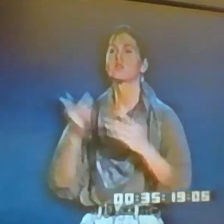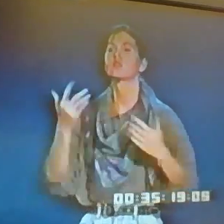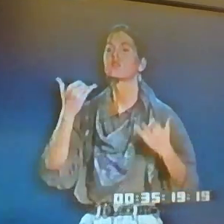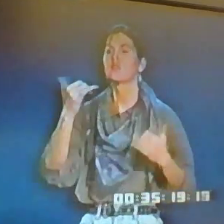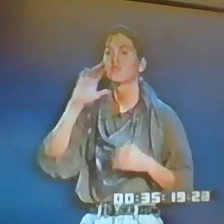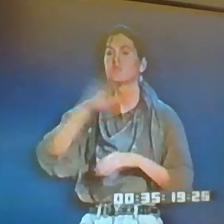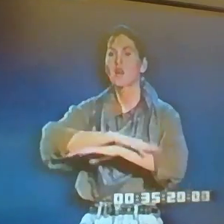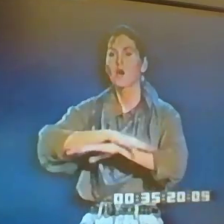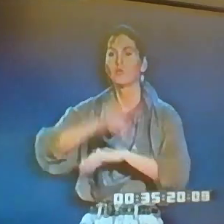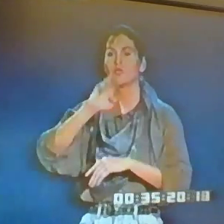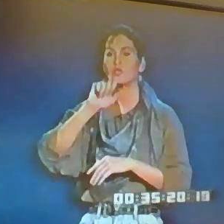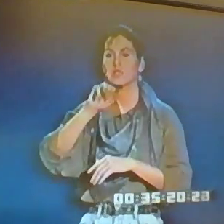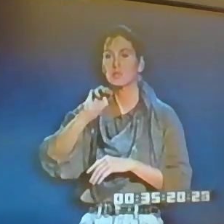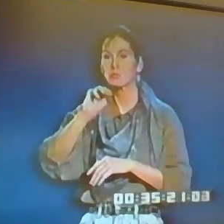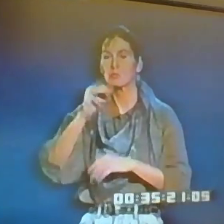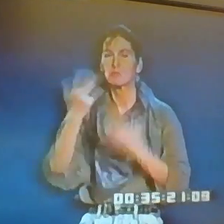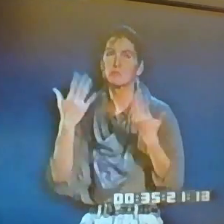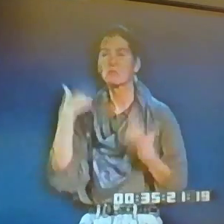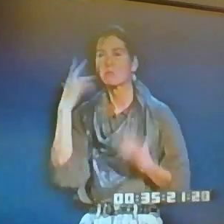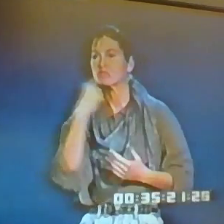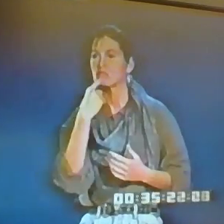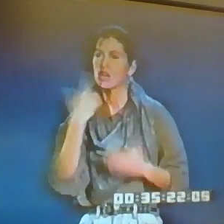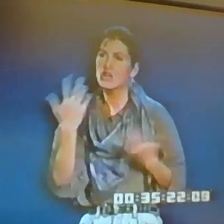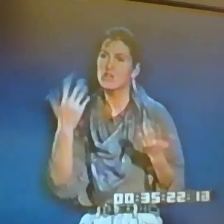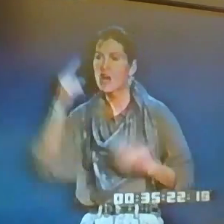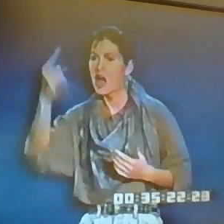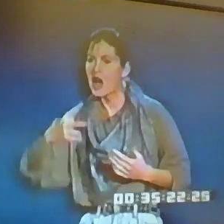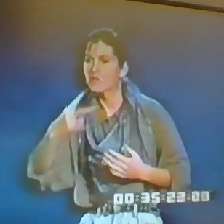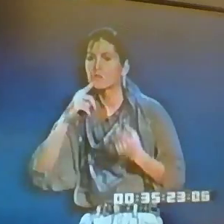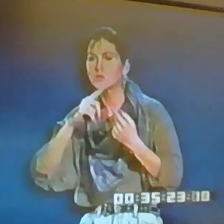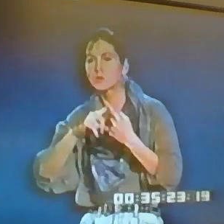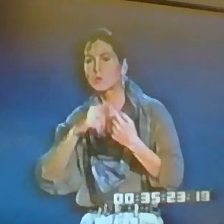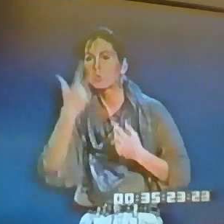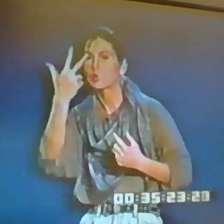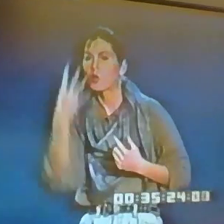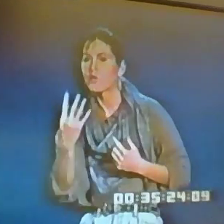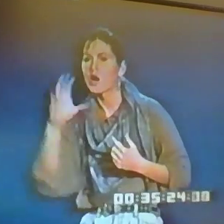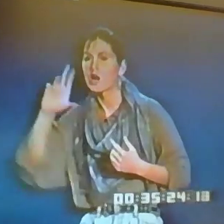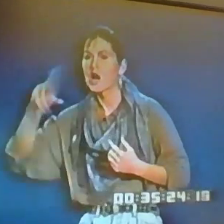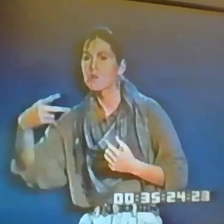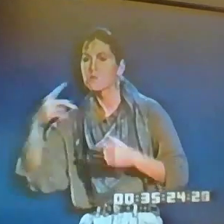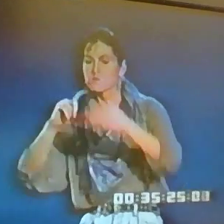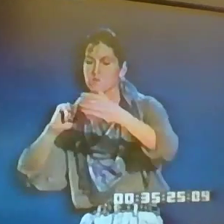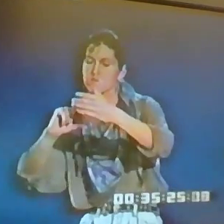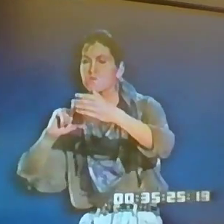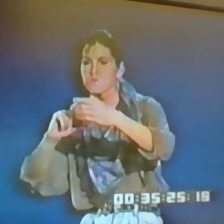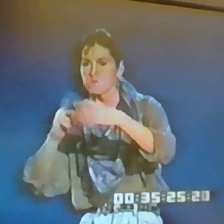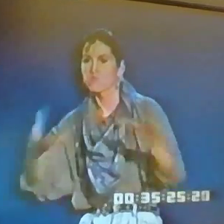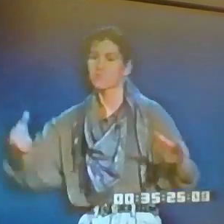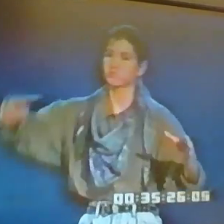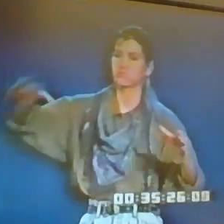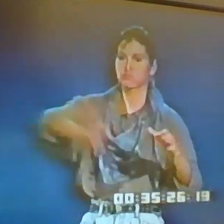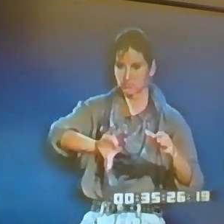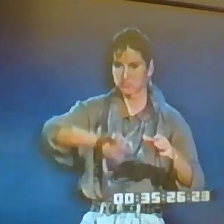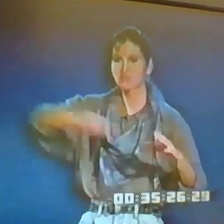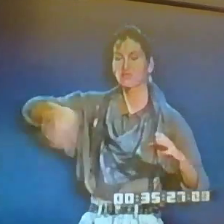clumpy. Or no, you don't want to. Do not mix the cornstarch in directly with the sauce, because it will